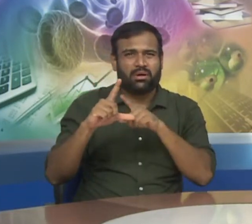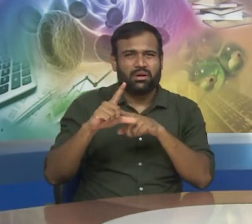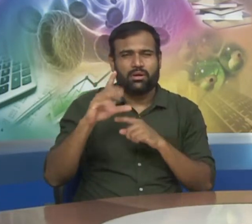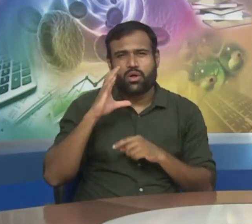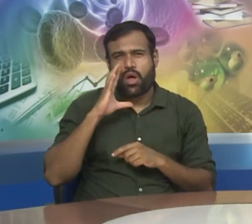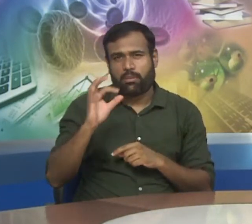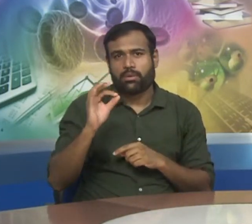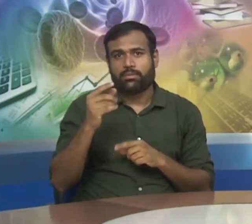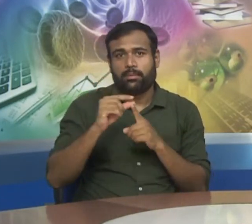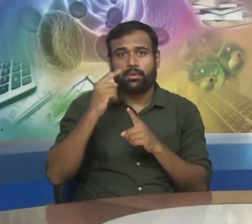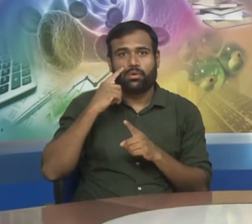public interest litigation.